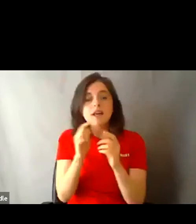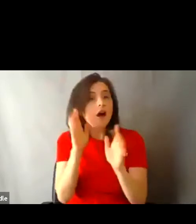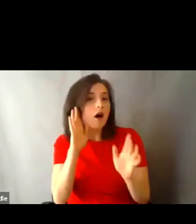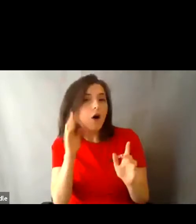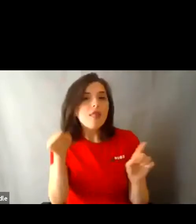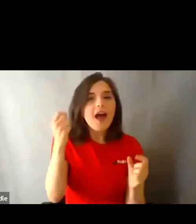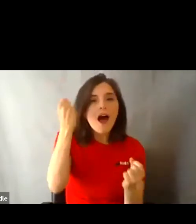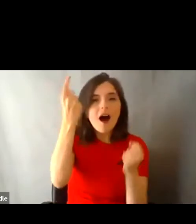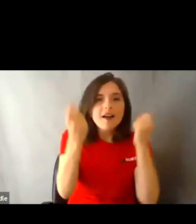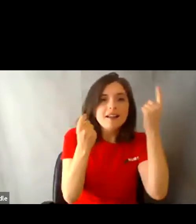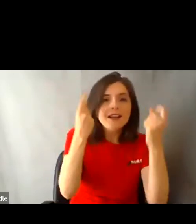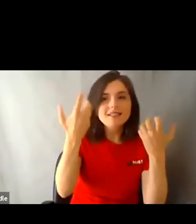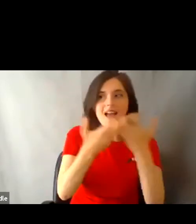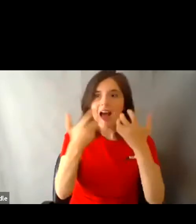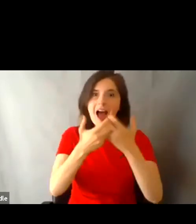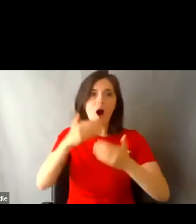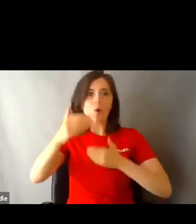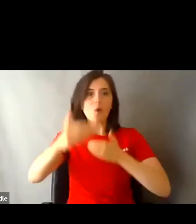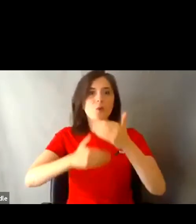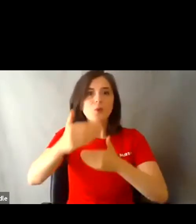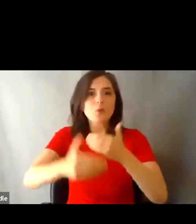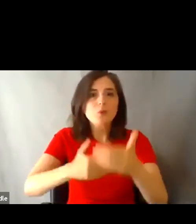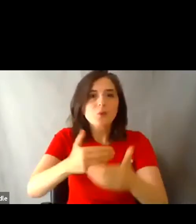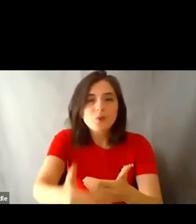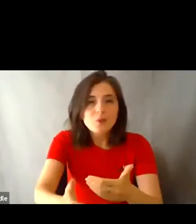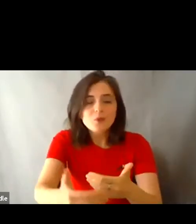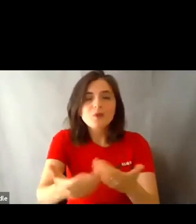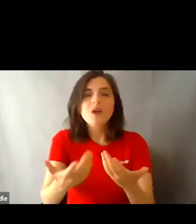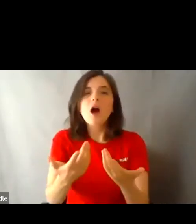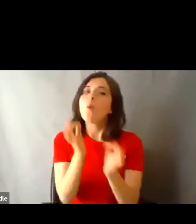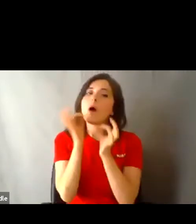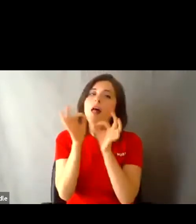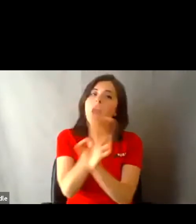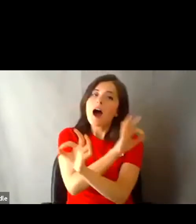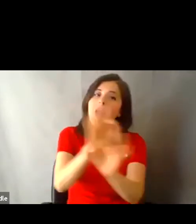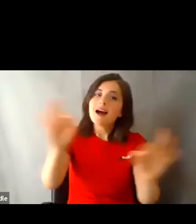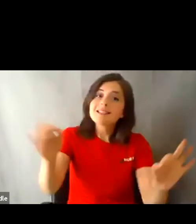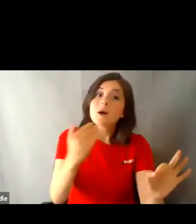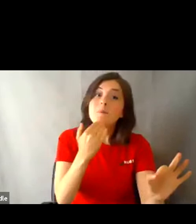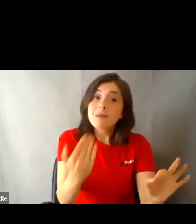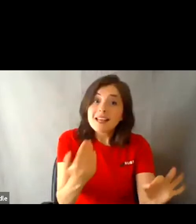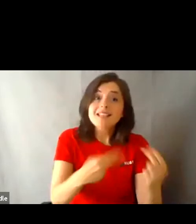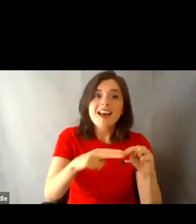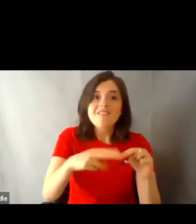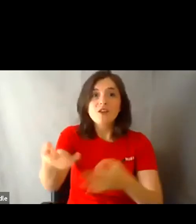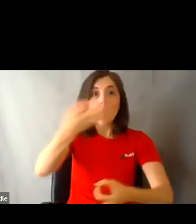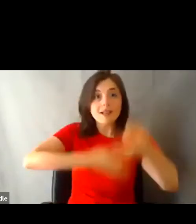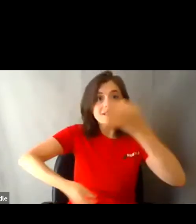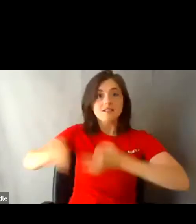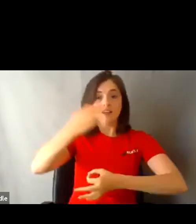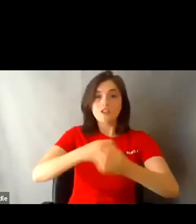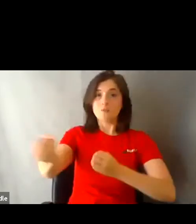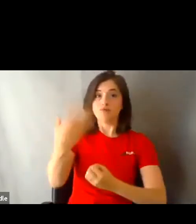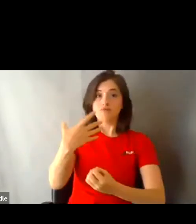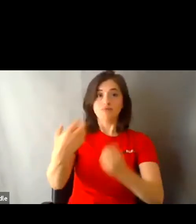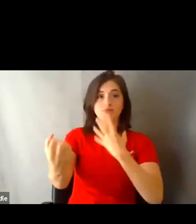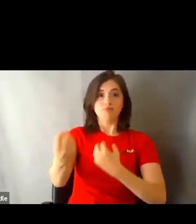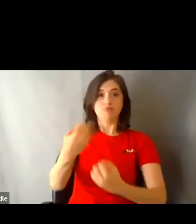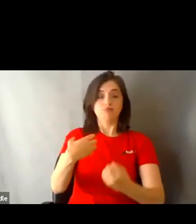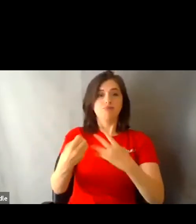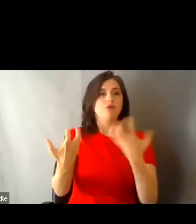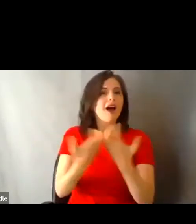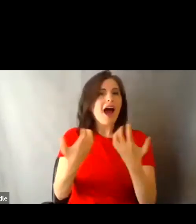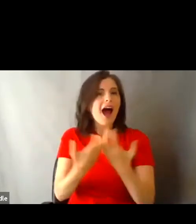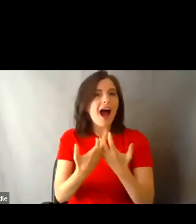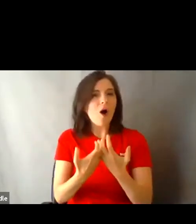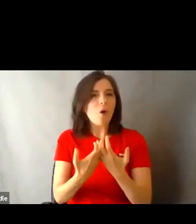campaigning forwards. We're going to ask we're asking people to please send in any questions and contributions on the comments